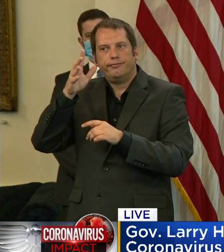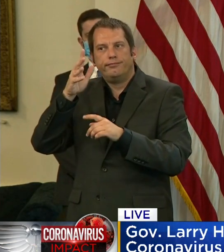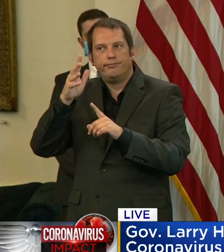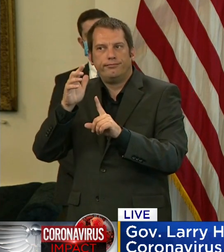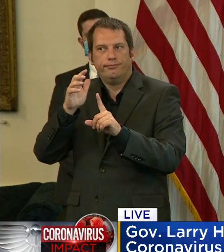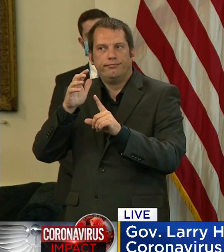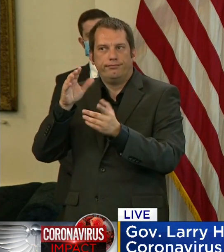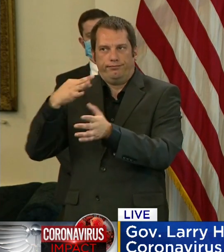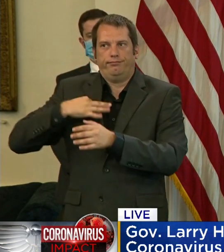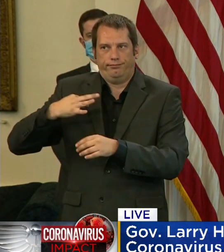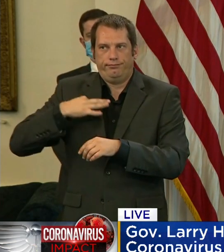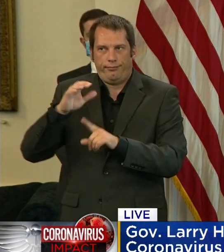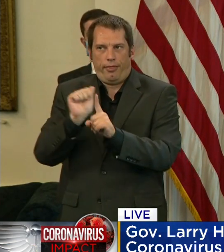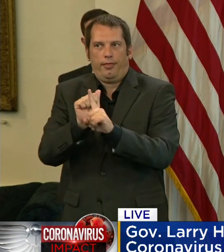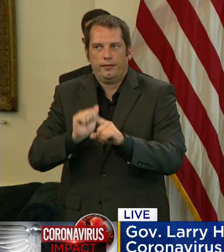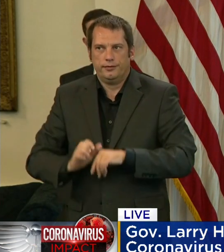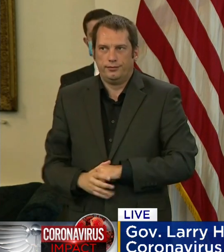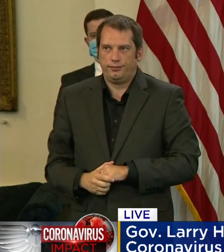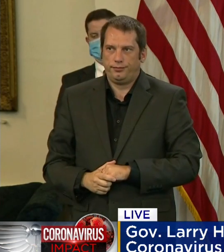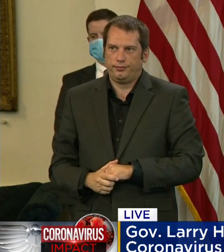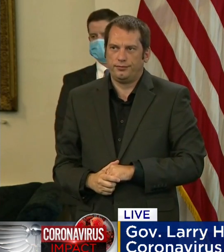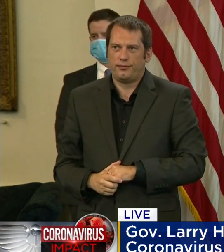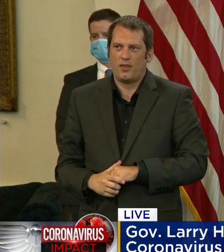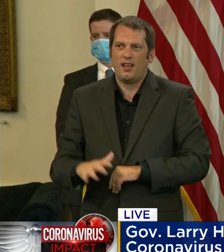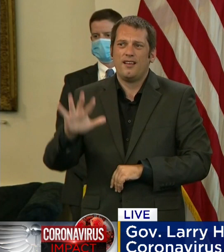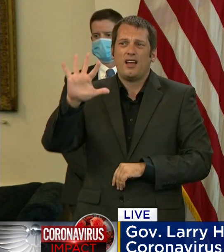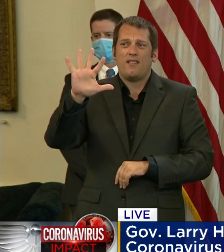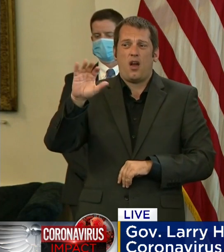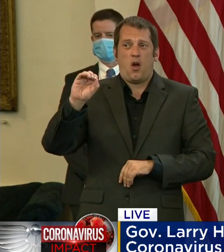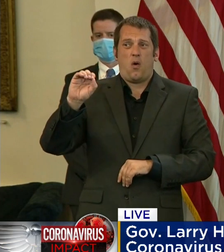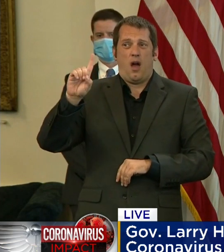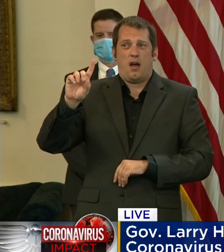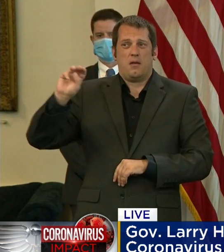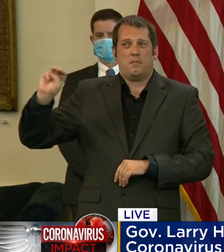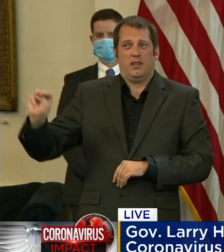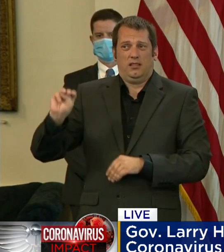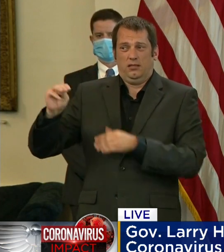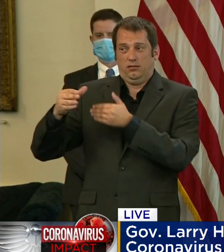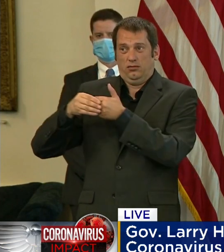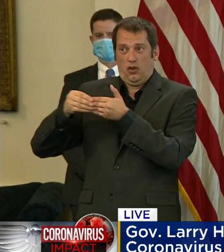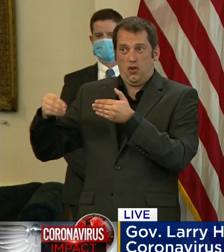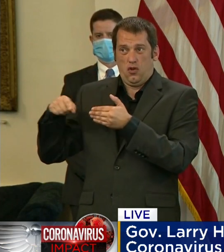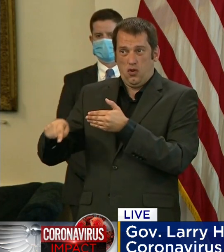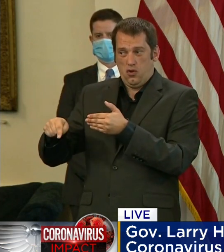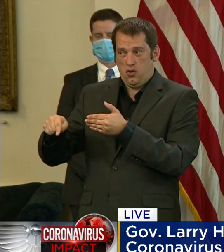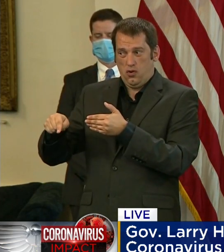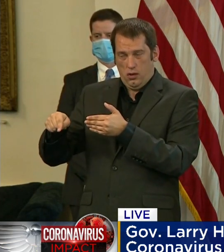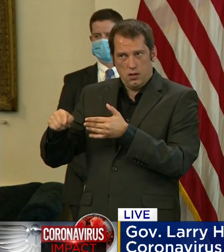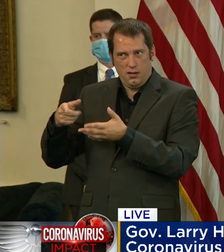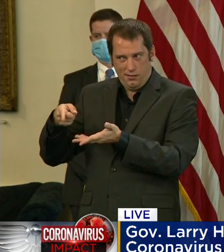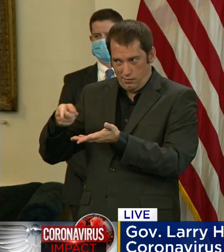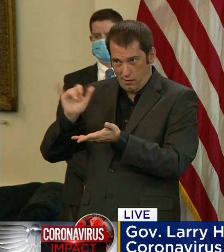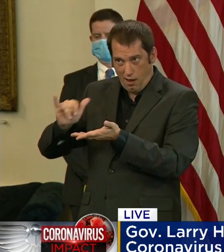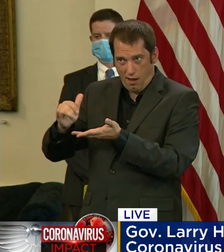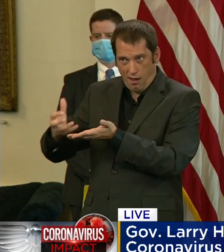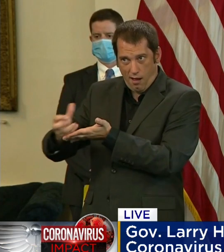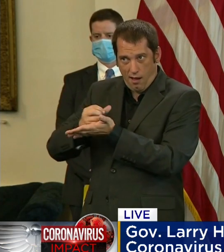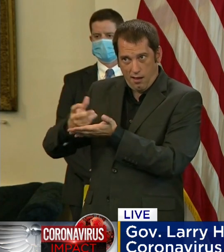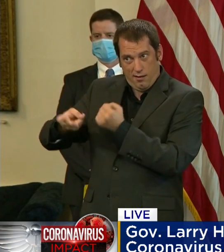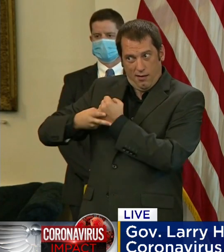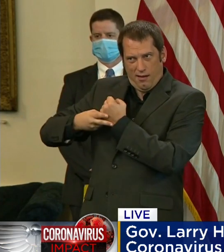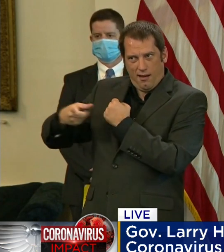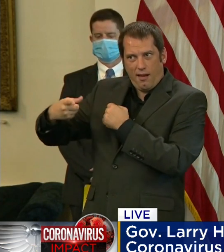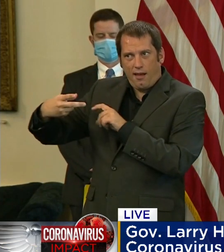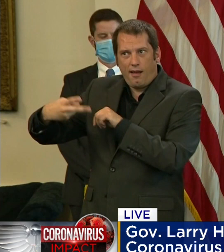most significant unemployment cost savings in the country announced since the beginning of the pandemic. I'm so proud of my team for working